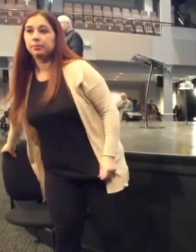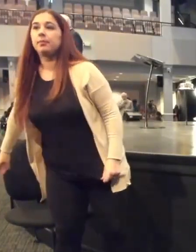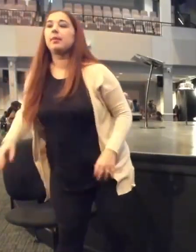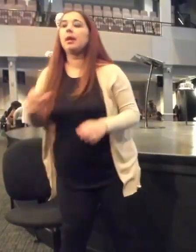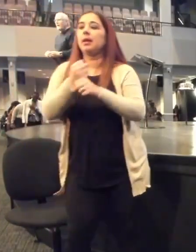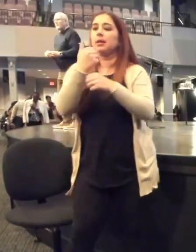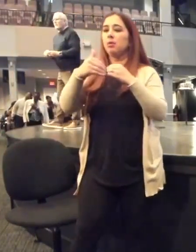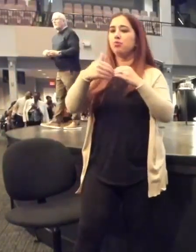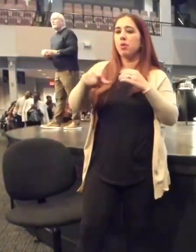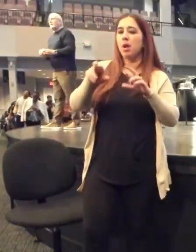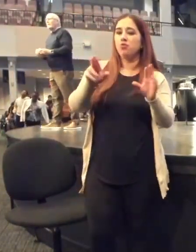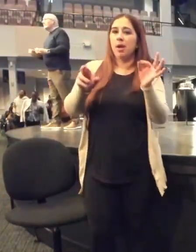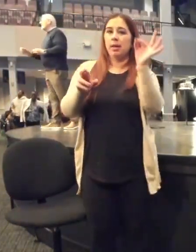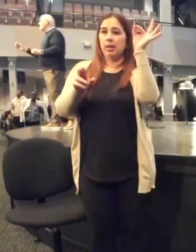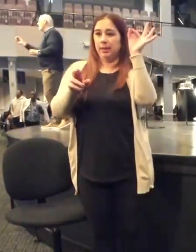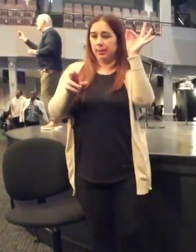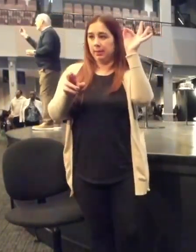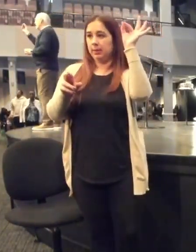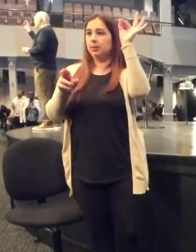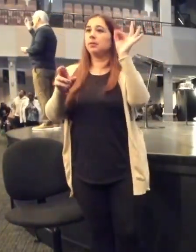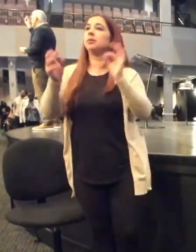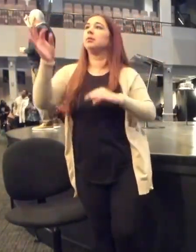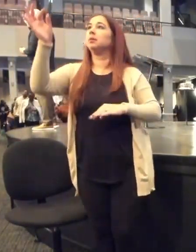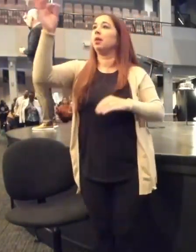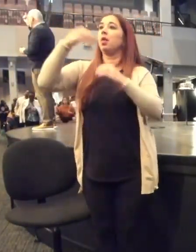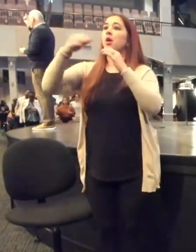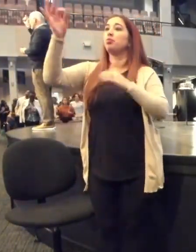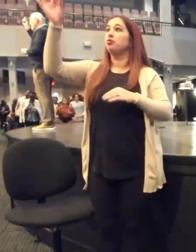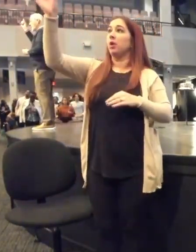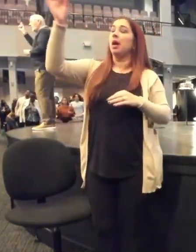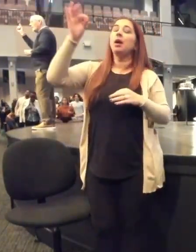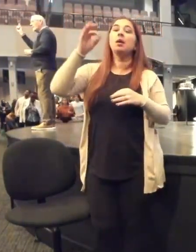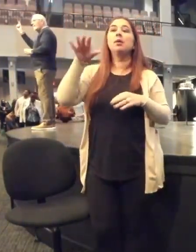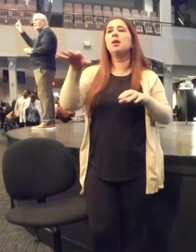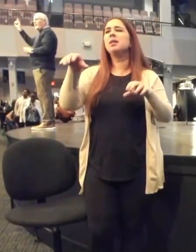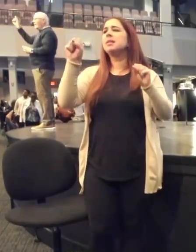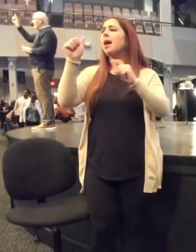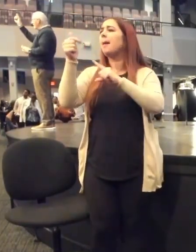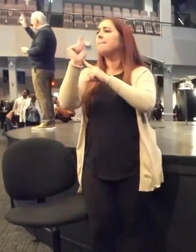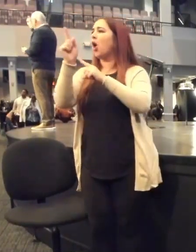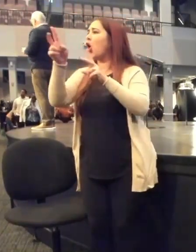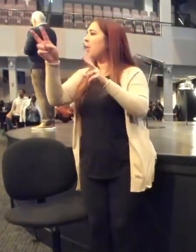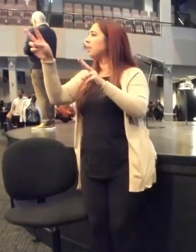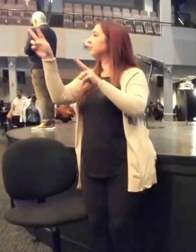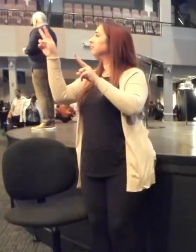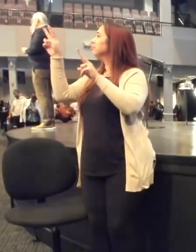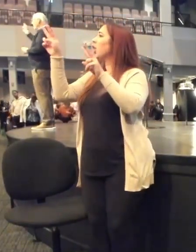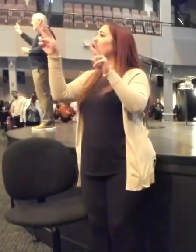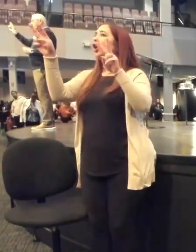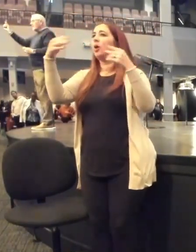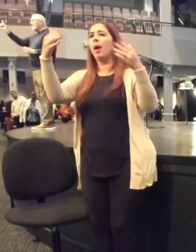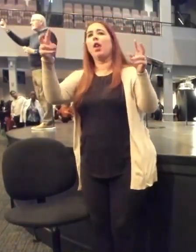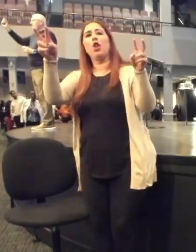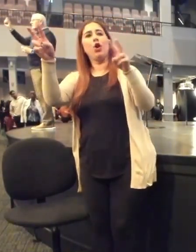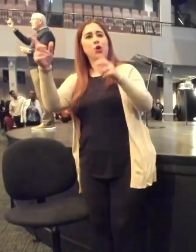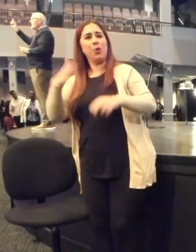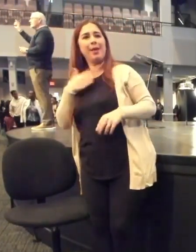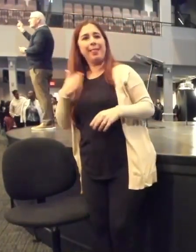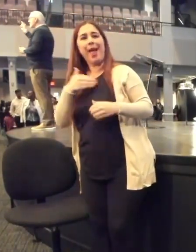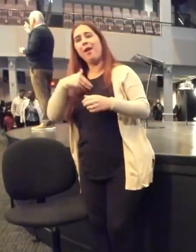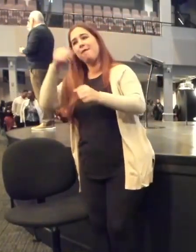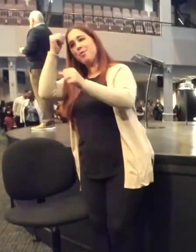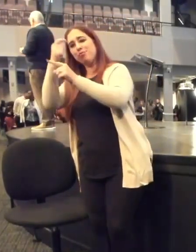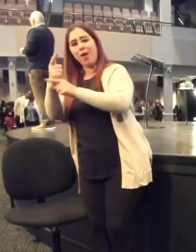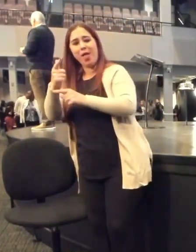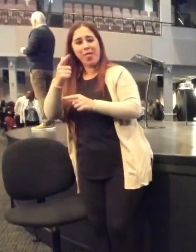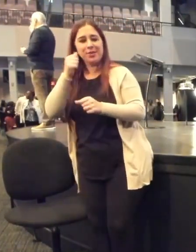And let's hold it up and identify right now with Jesus. And would you just take a moment and look around? Look around you a little bit. Aren't you glad you have some brothers